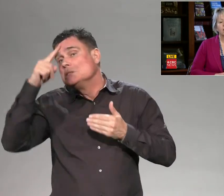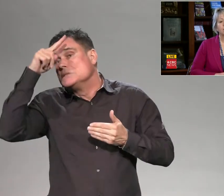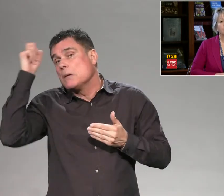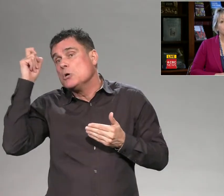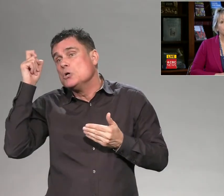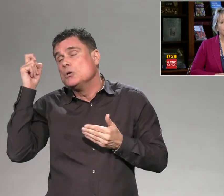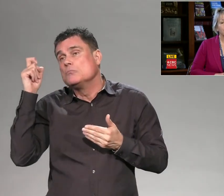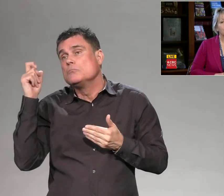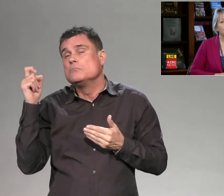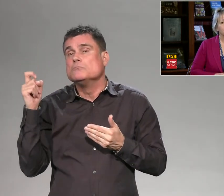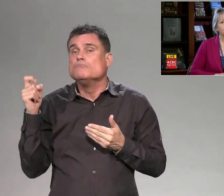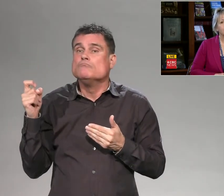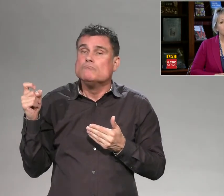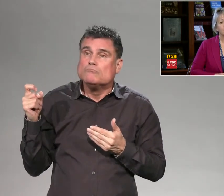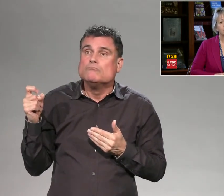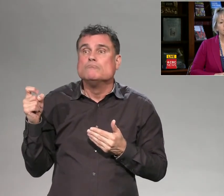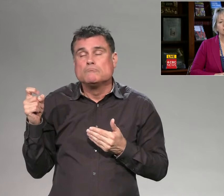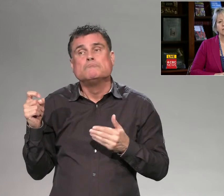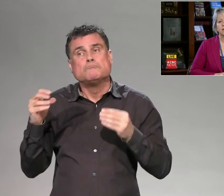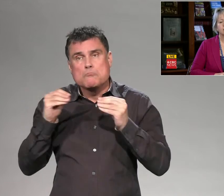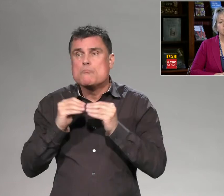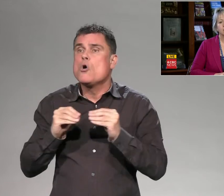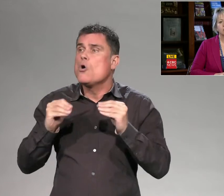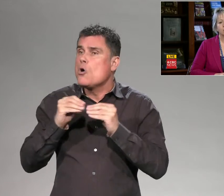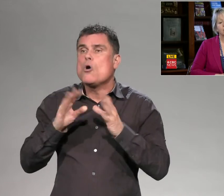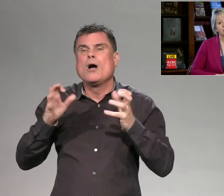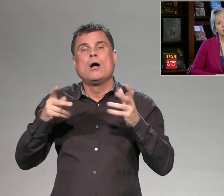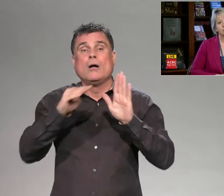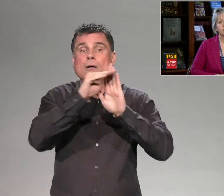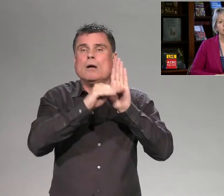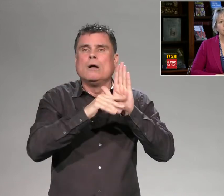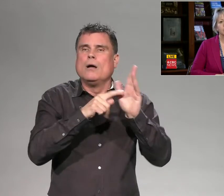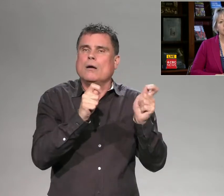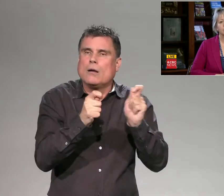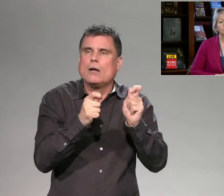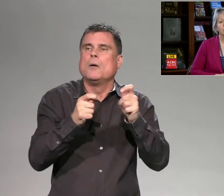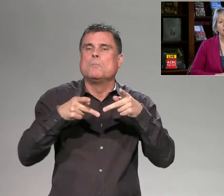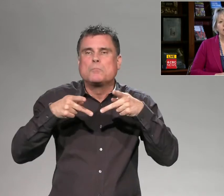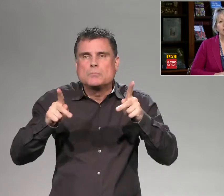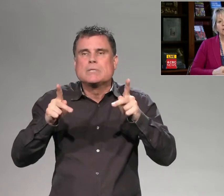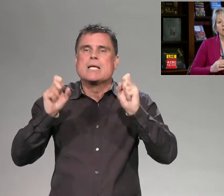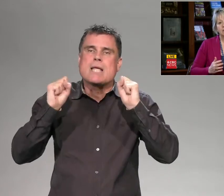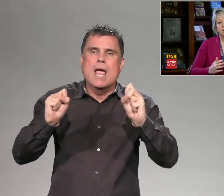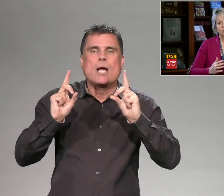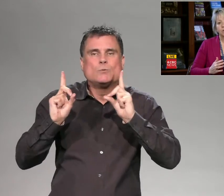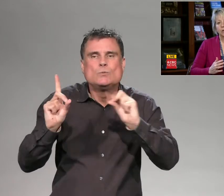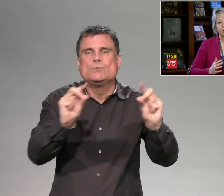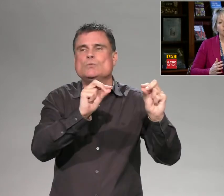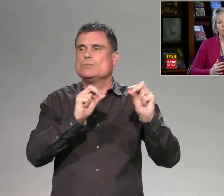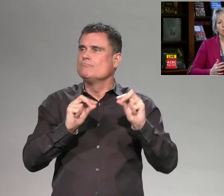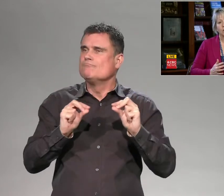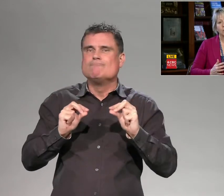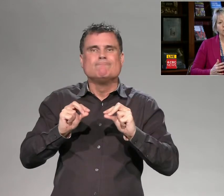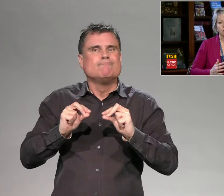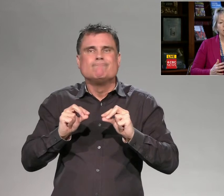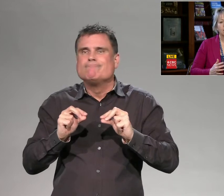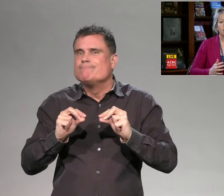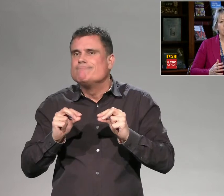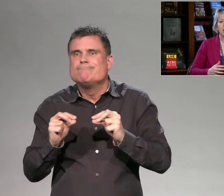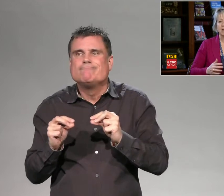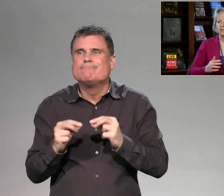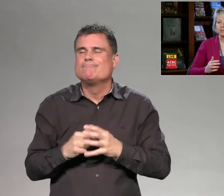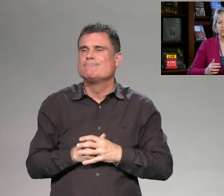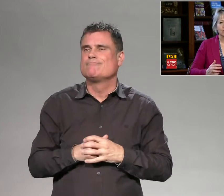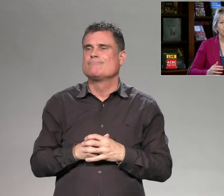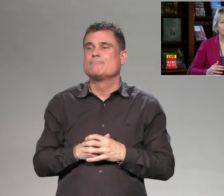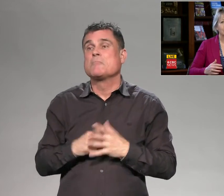for children, but probably not until the end of this year or into 2022. And by that time, we'll know a lot more about